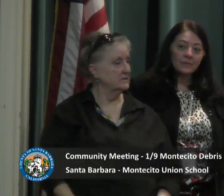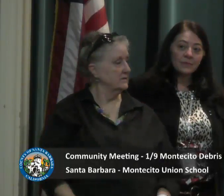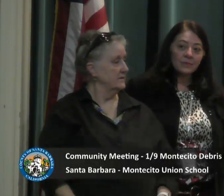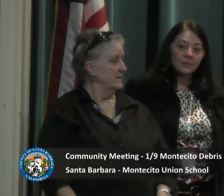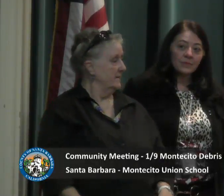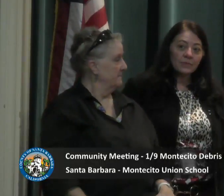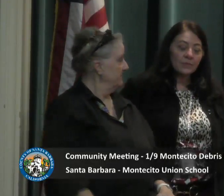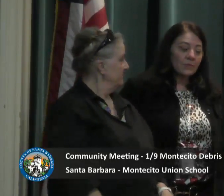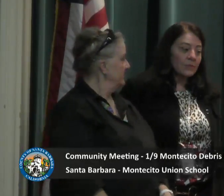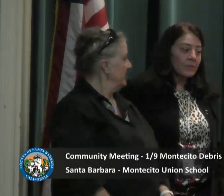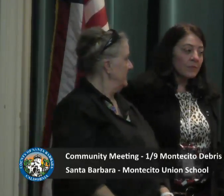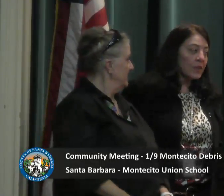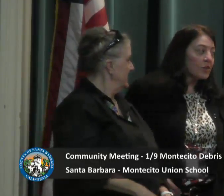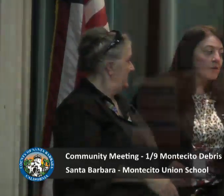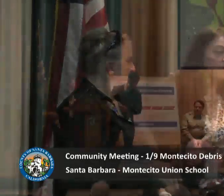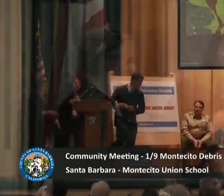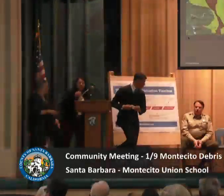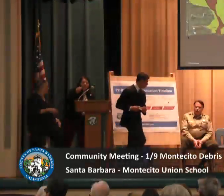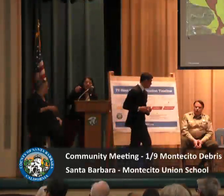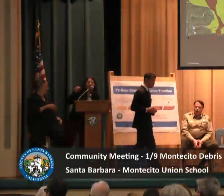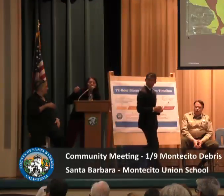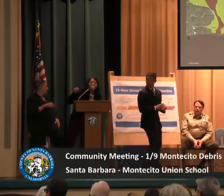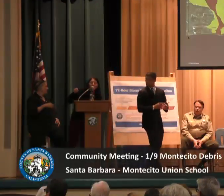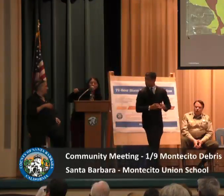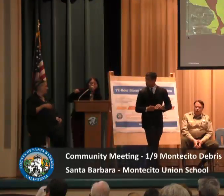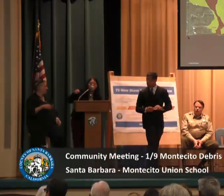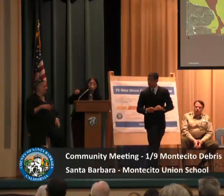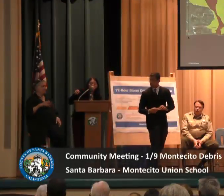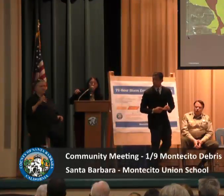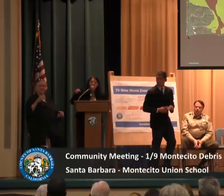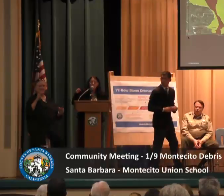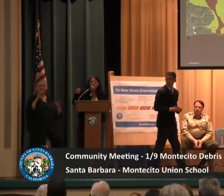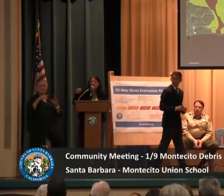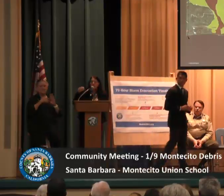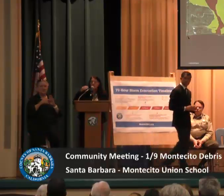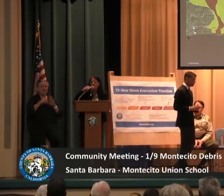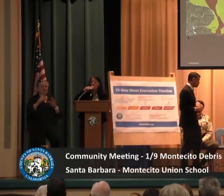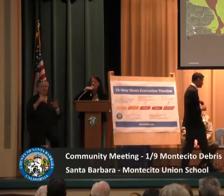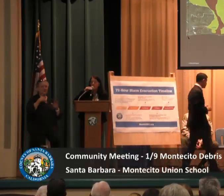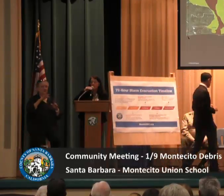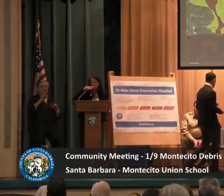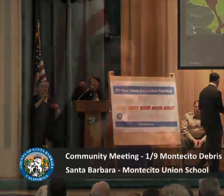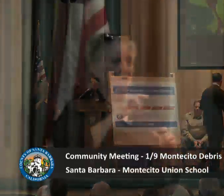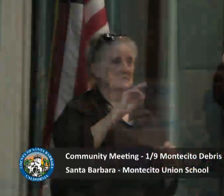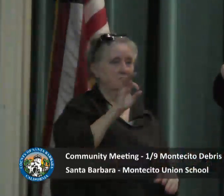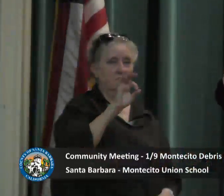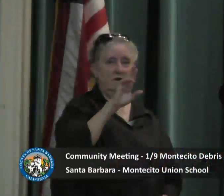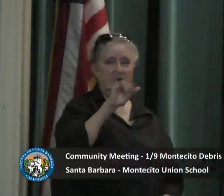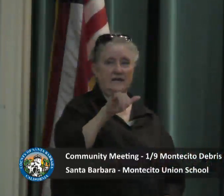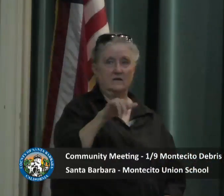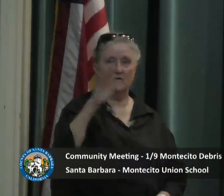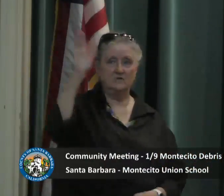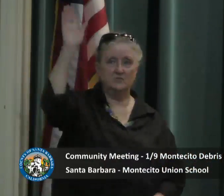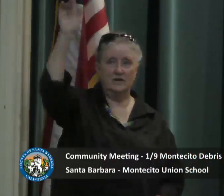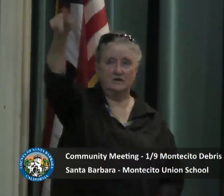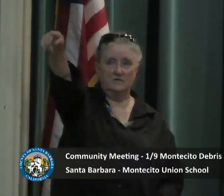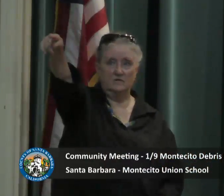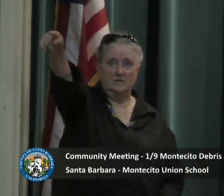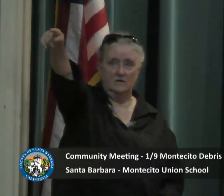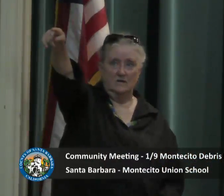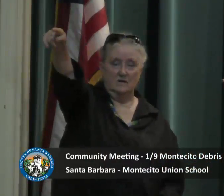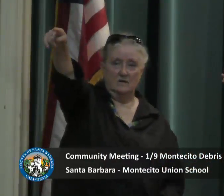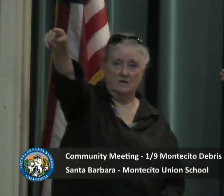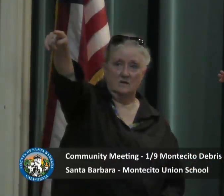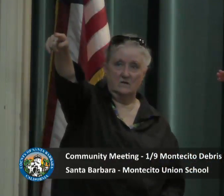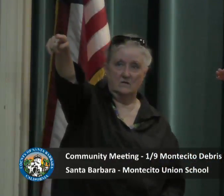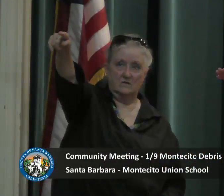have everybody's input. Thank you. I'd also like to just point out that we do have John Fry. Raise your hand. You might want to meet individually